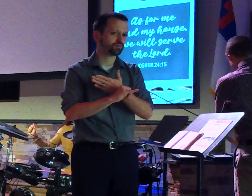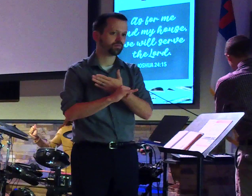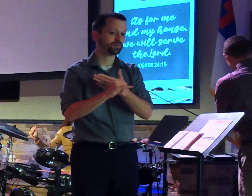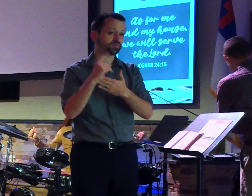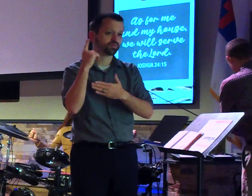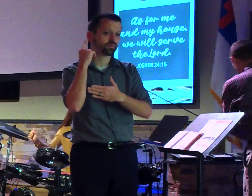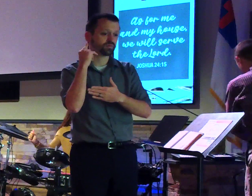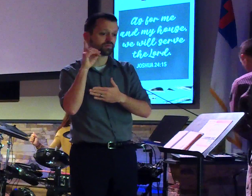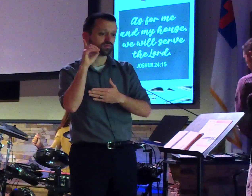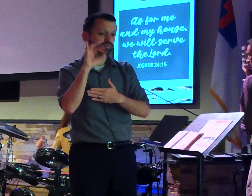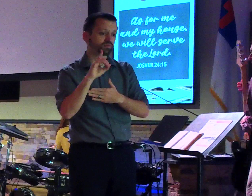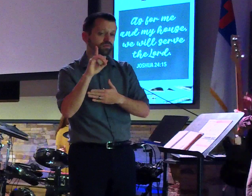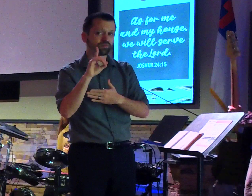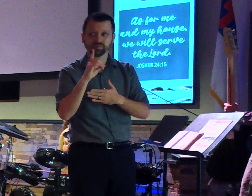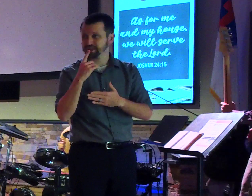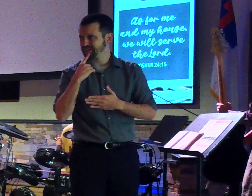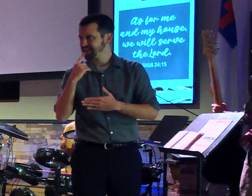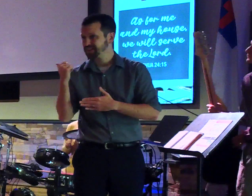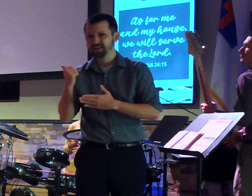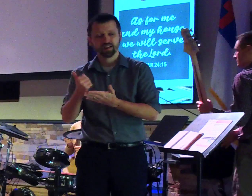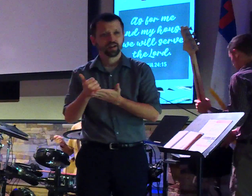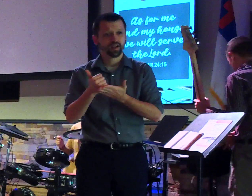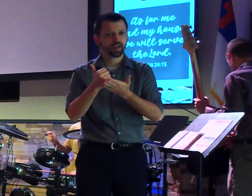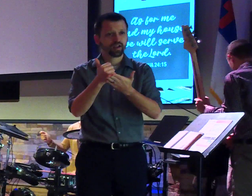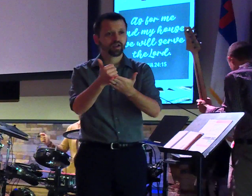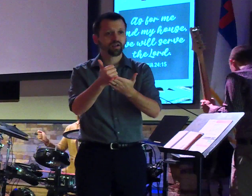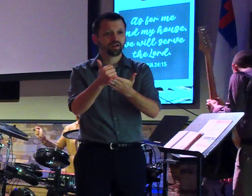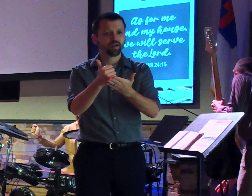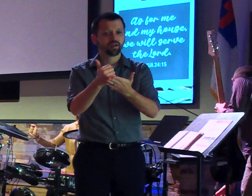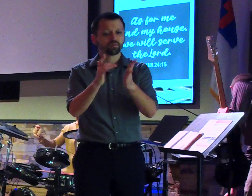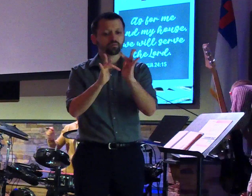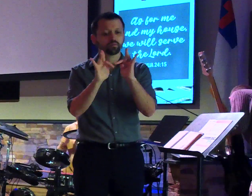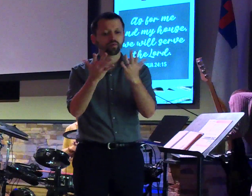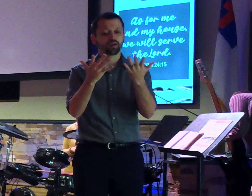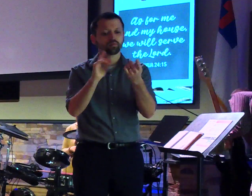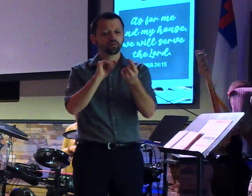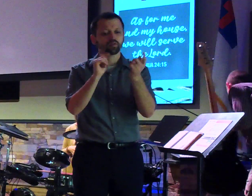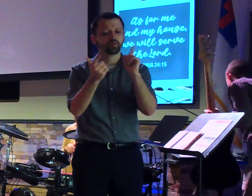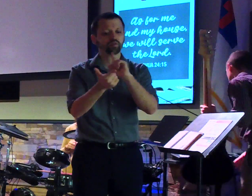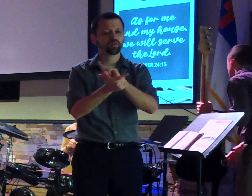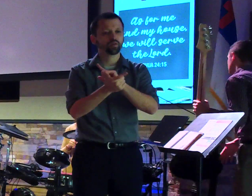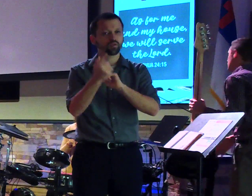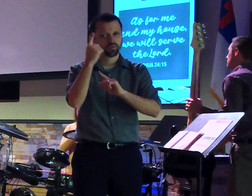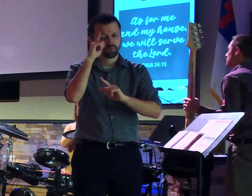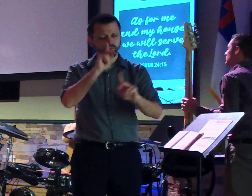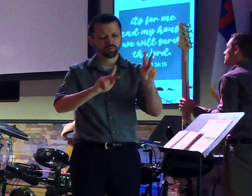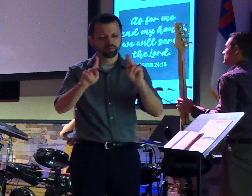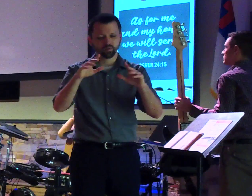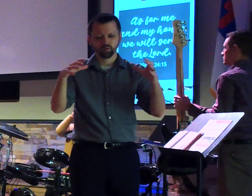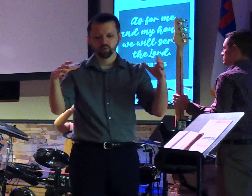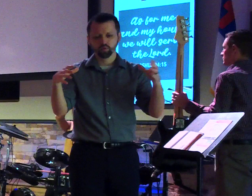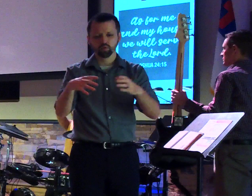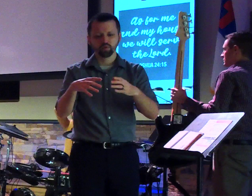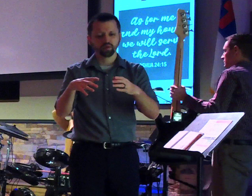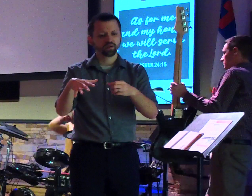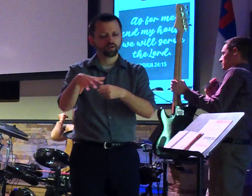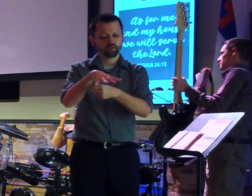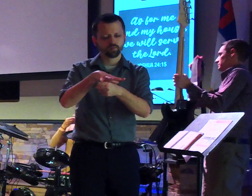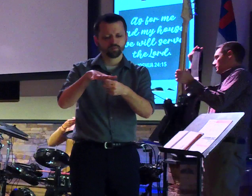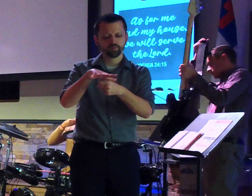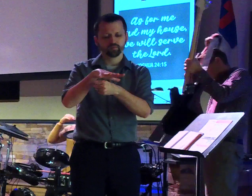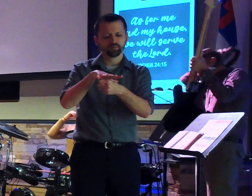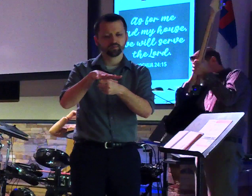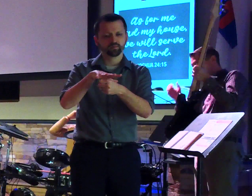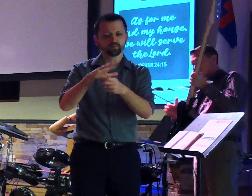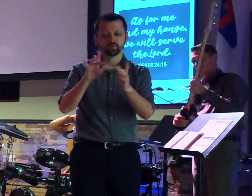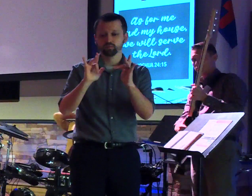this, and like he said, we were helping to get the Bible translated for a people group that is in an area they